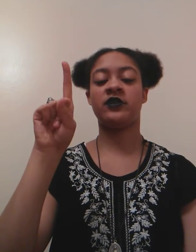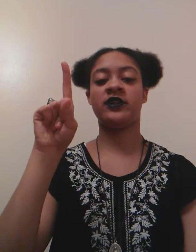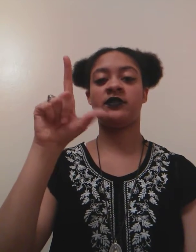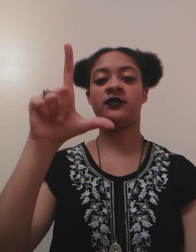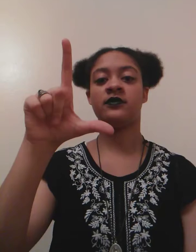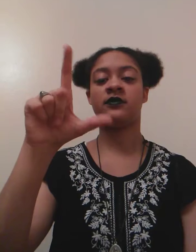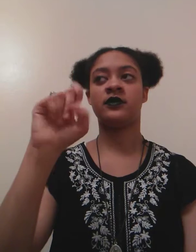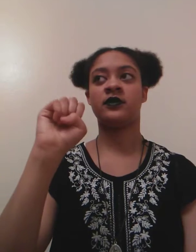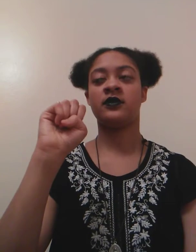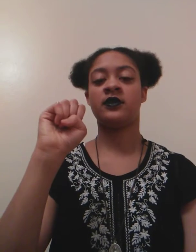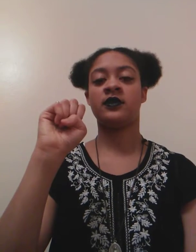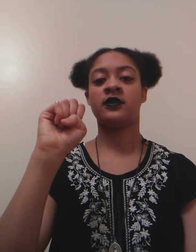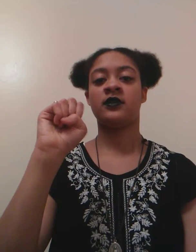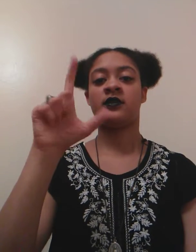21,